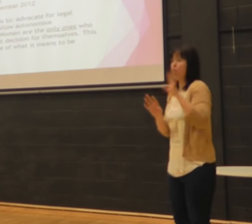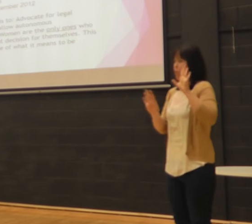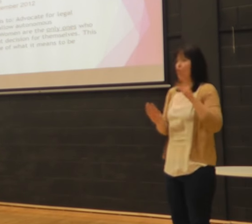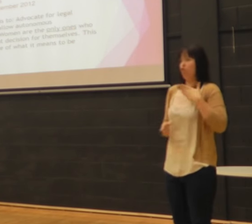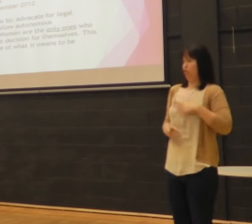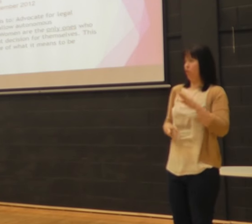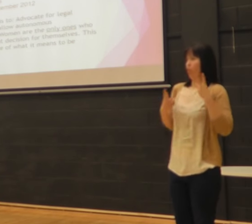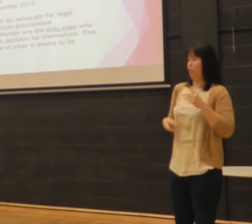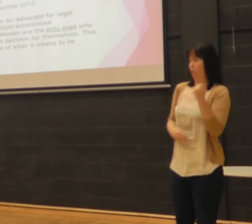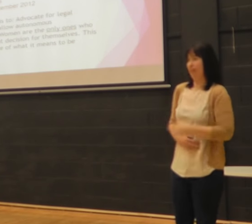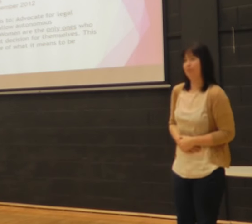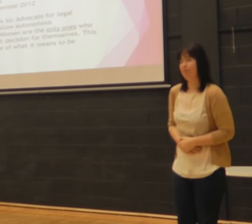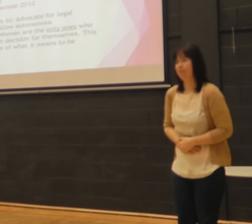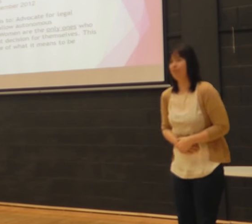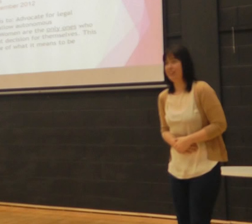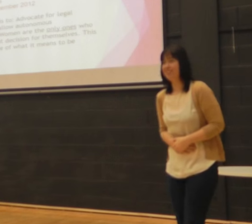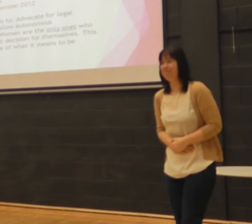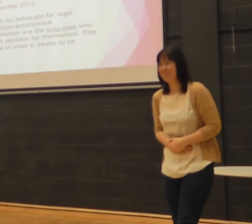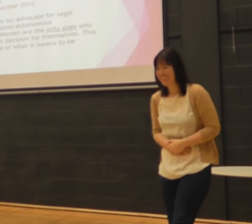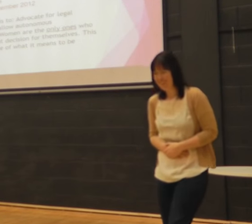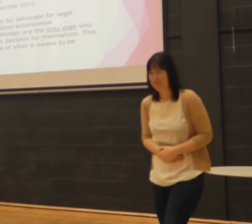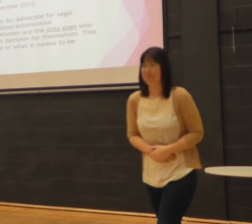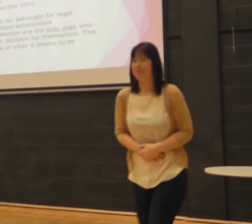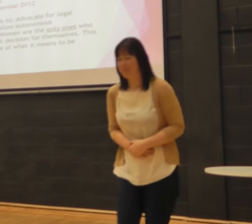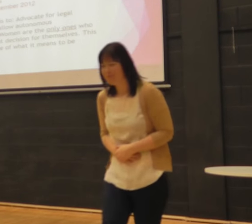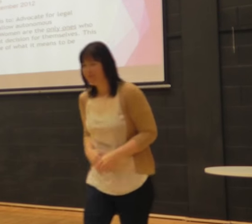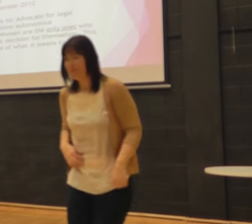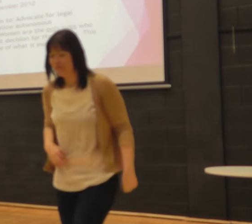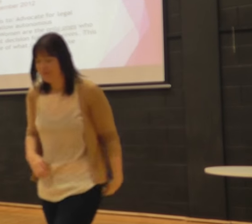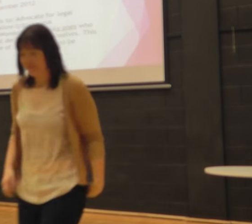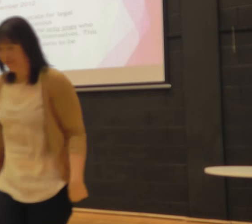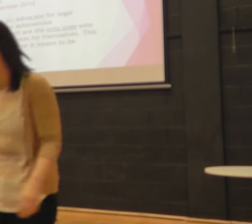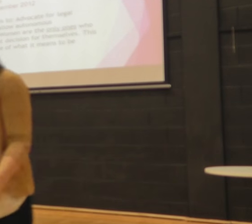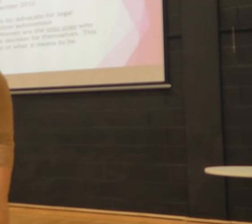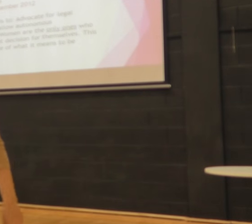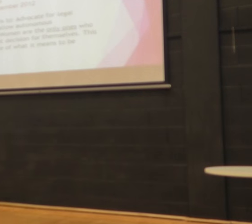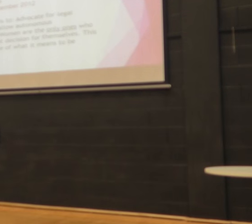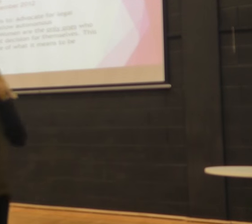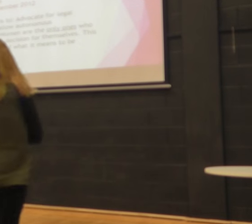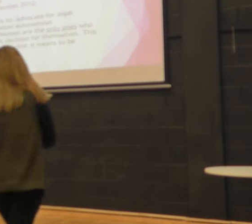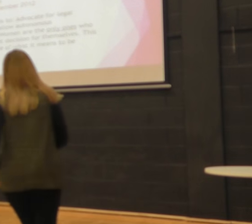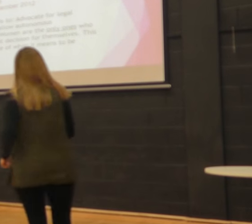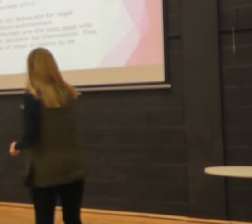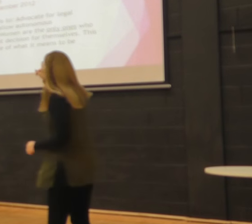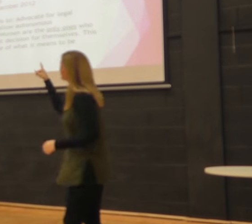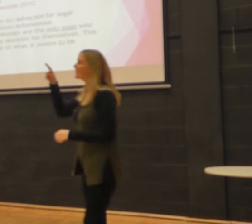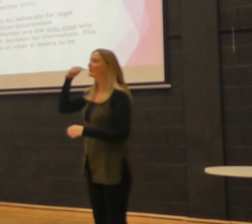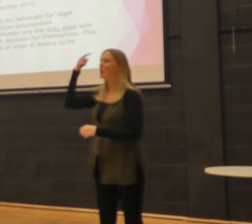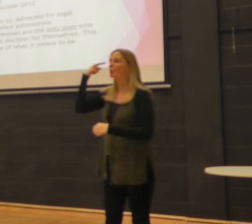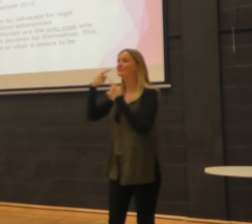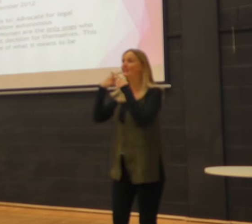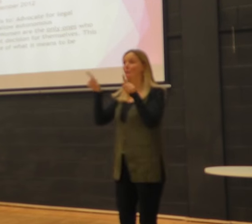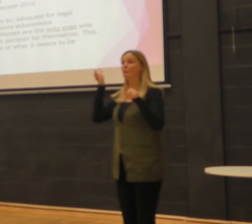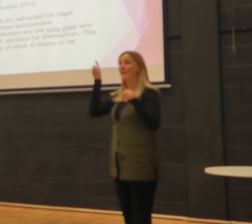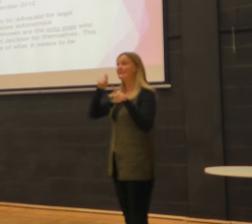I'm not going to talk much about it except to say, if you see there in the middle, women are the only ones who can make the right